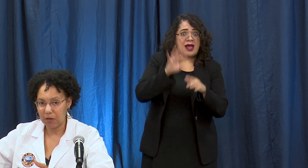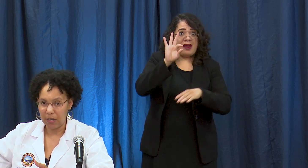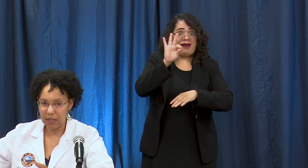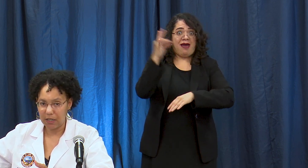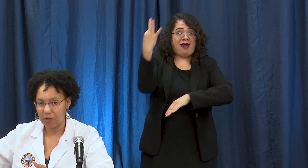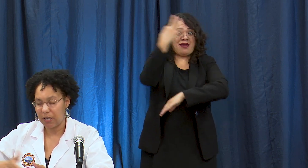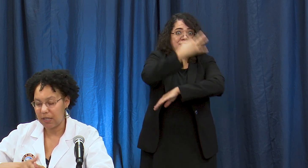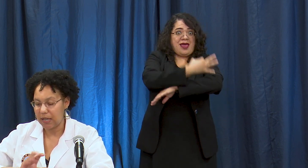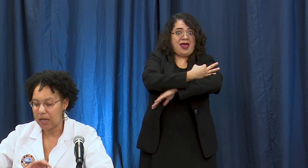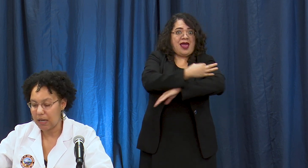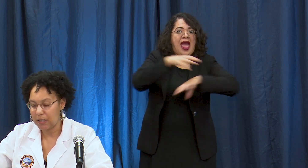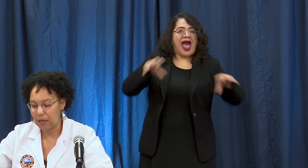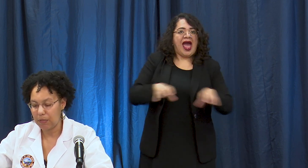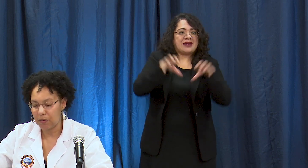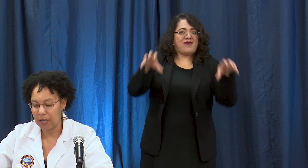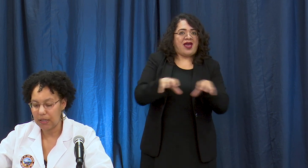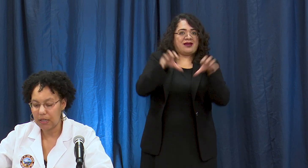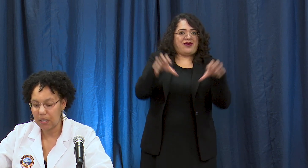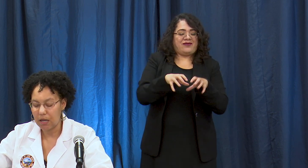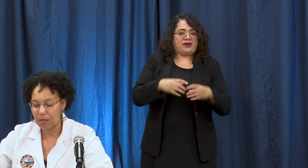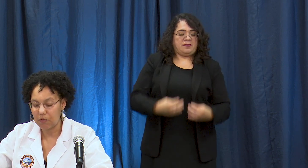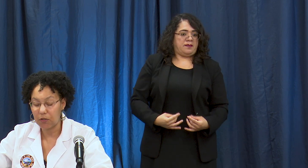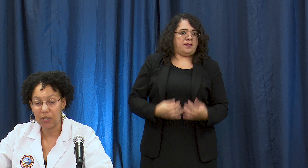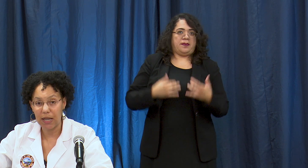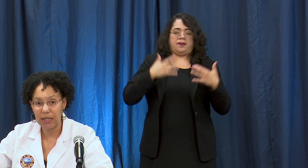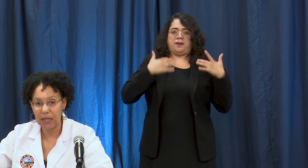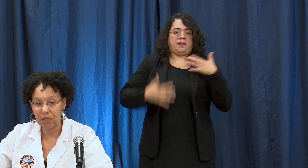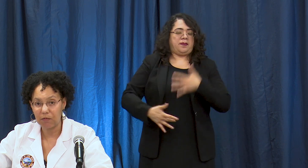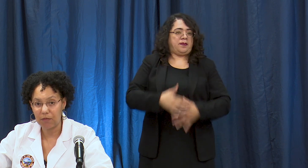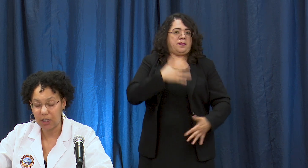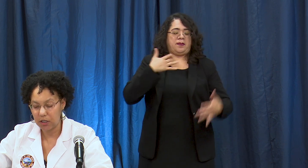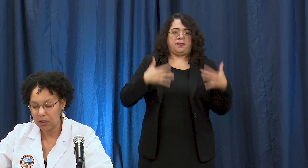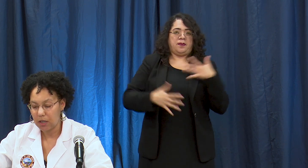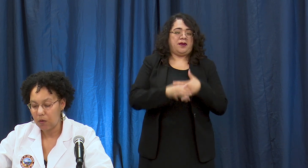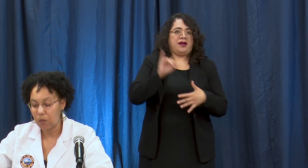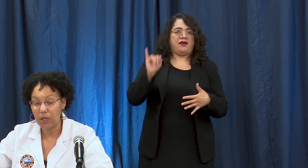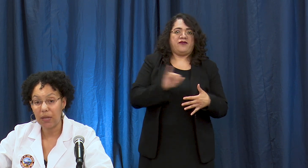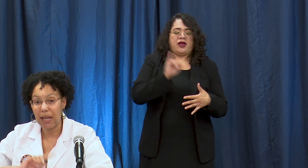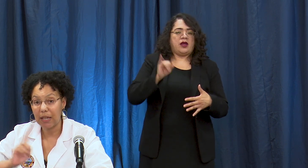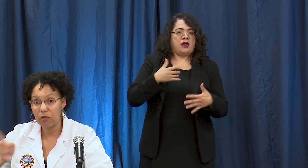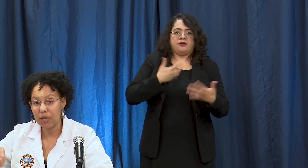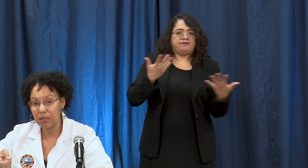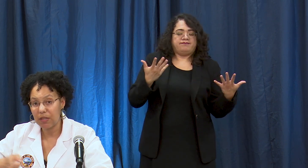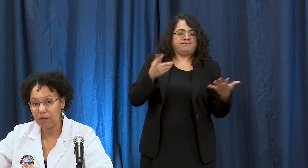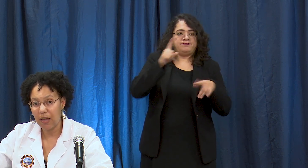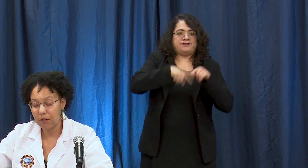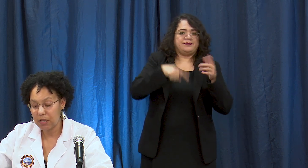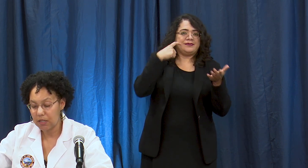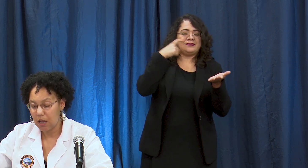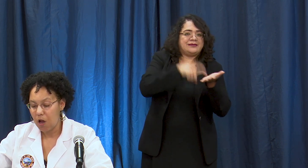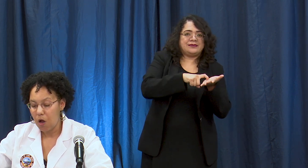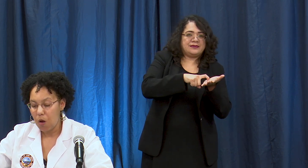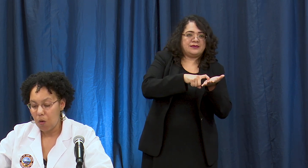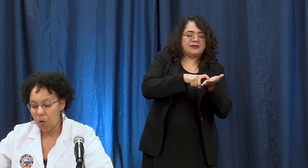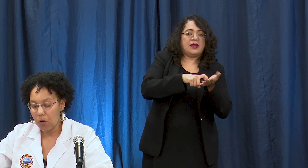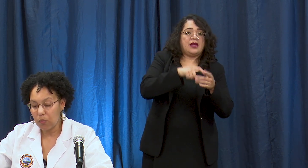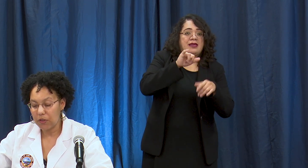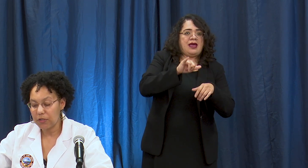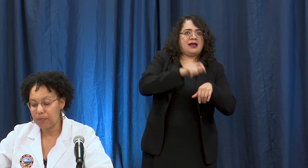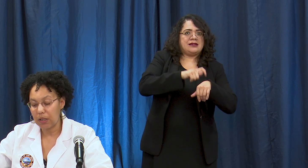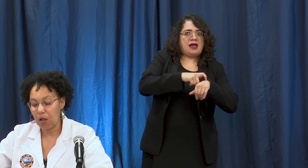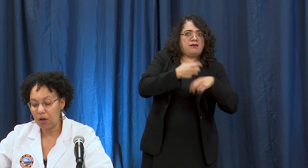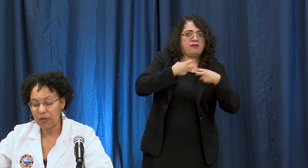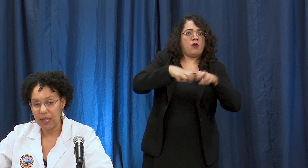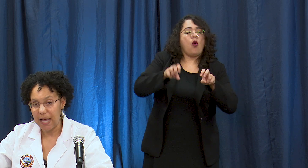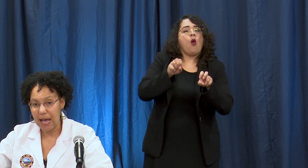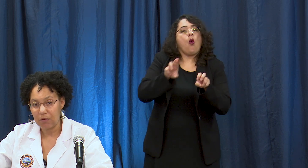9-day period, that you're in that 9-day period, the first 9 days of infection, when you can transmit the virus, or whether